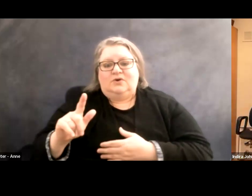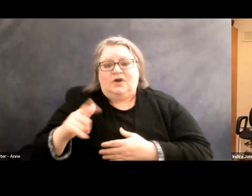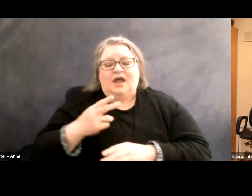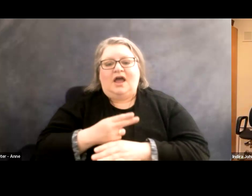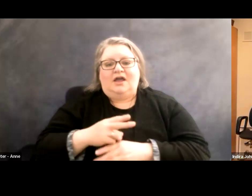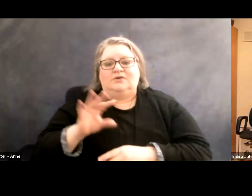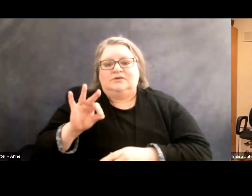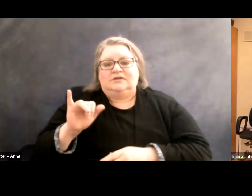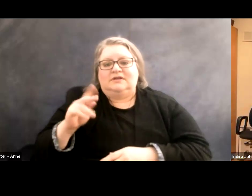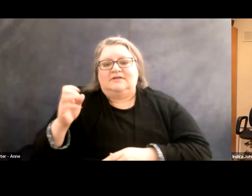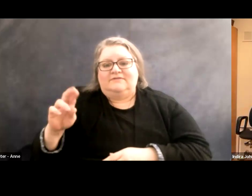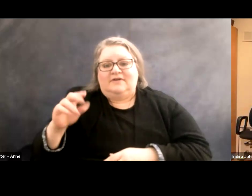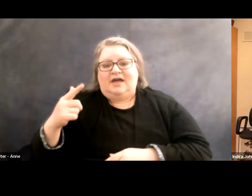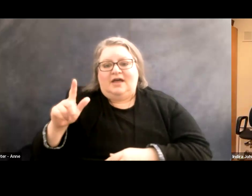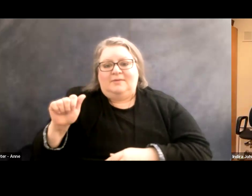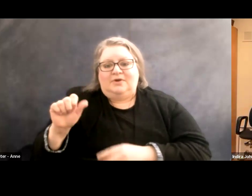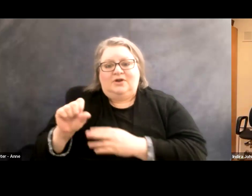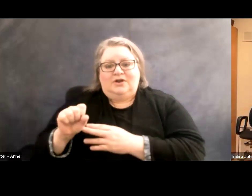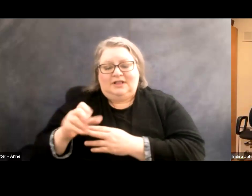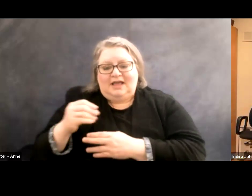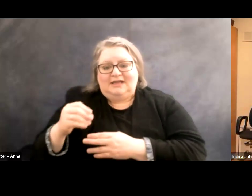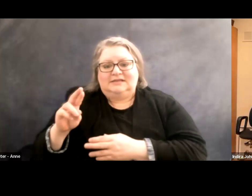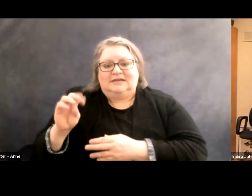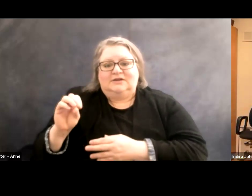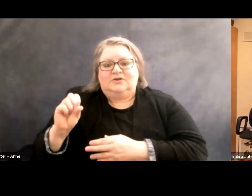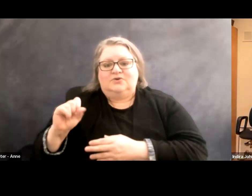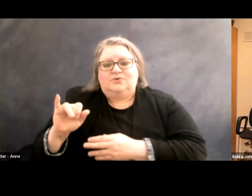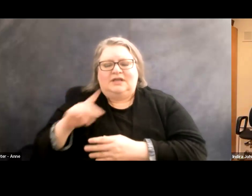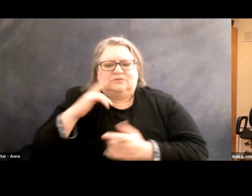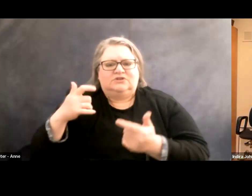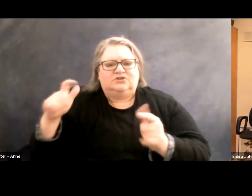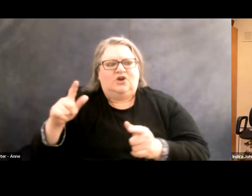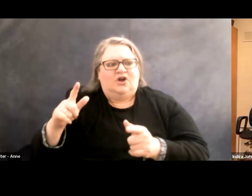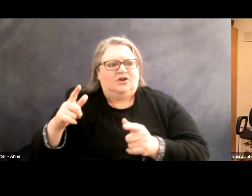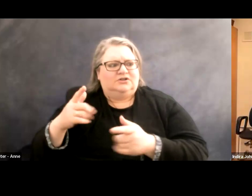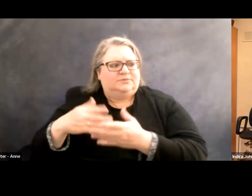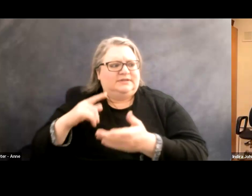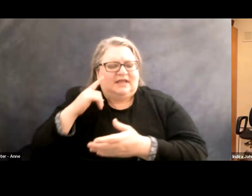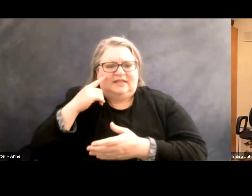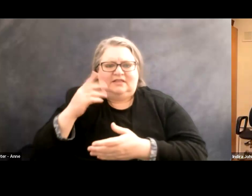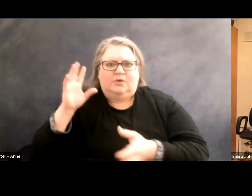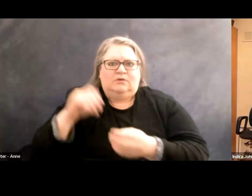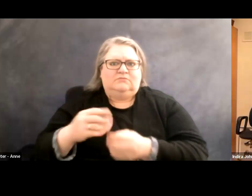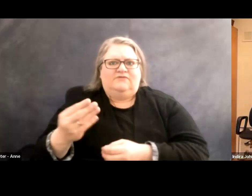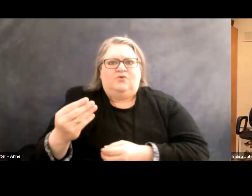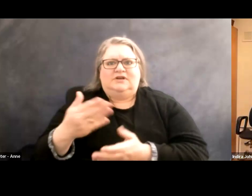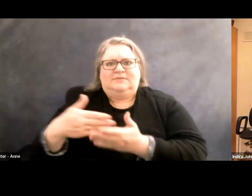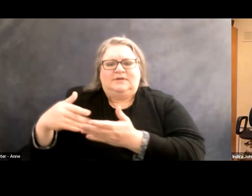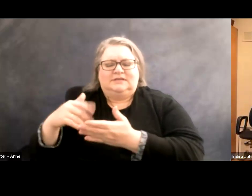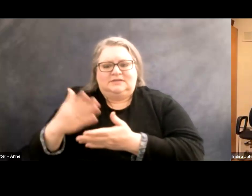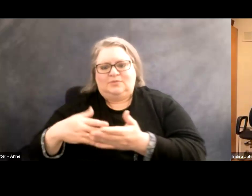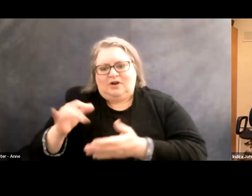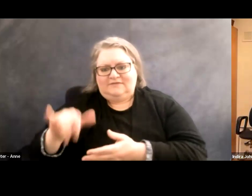used fiberglass and resin and it was a large piece. There were, I think, 14 pieces as part of